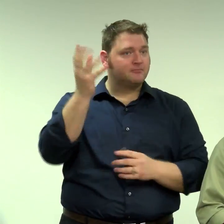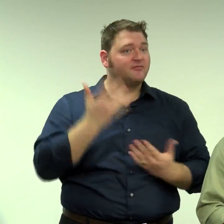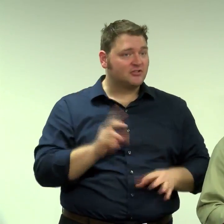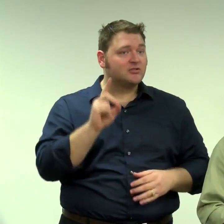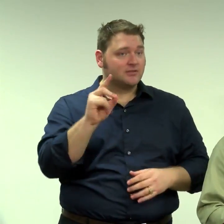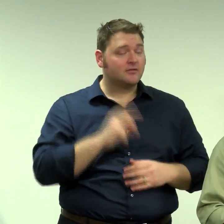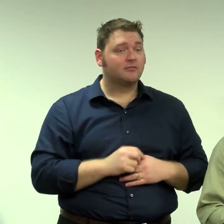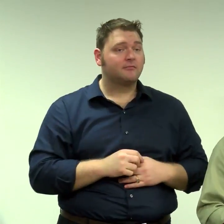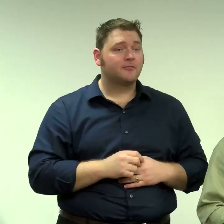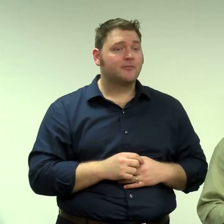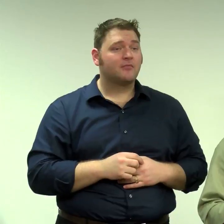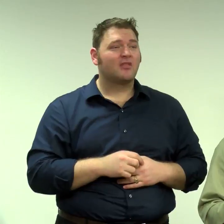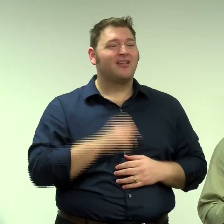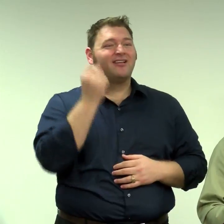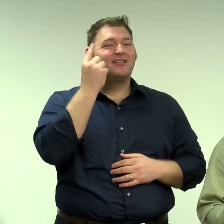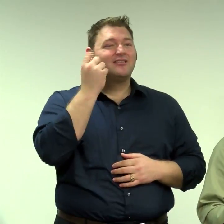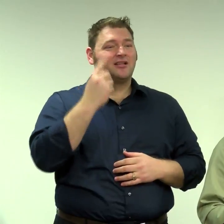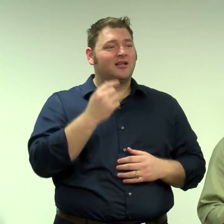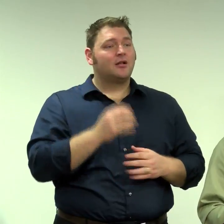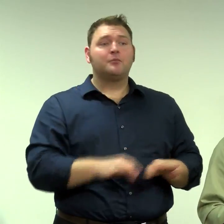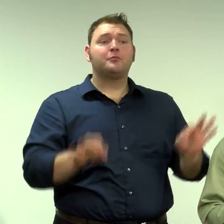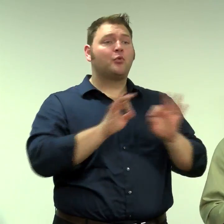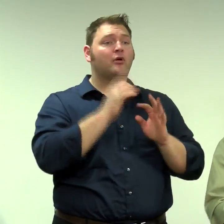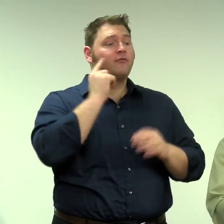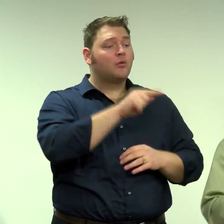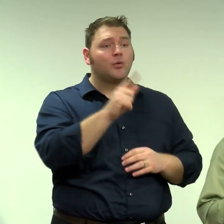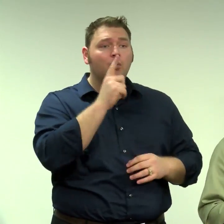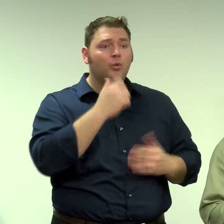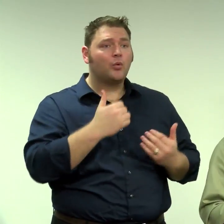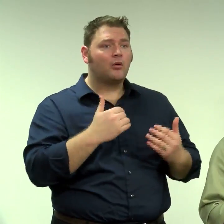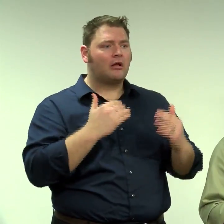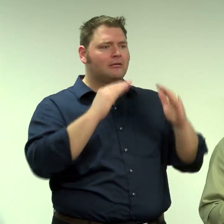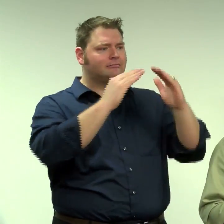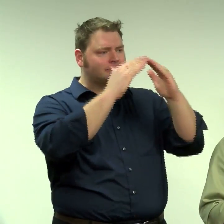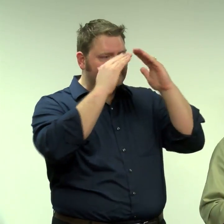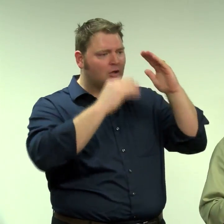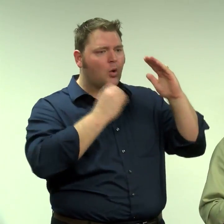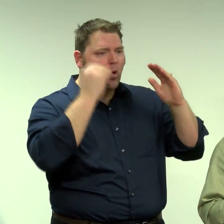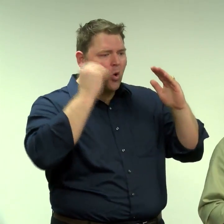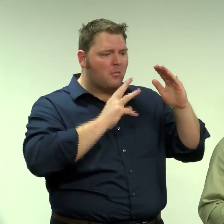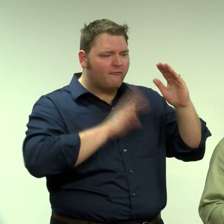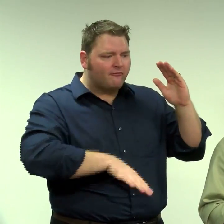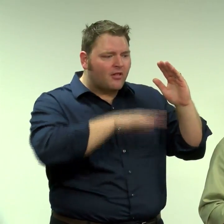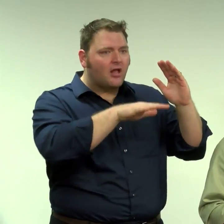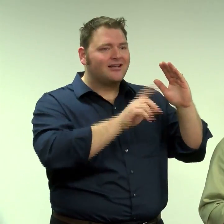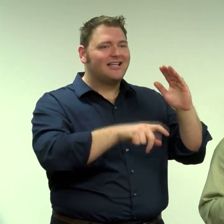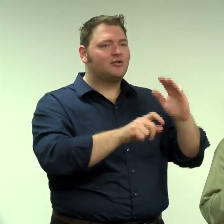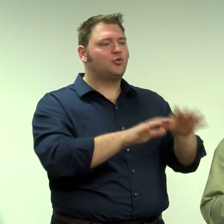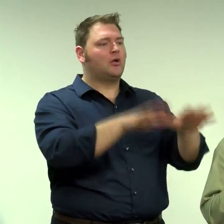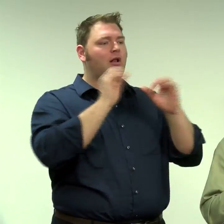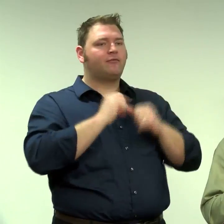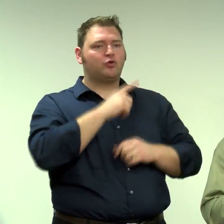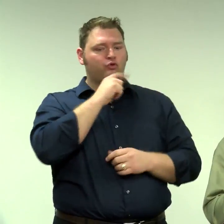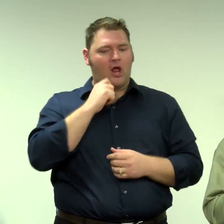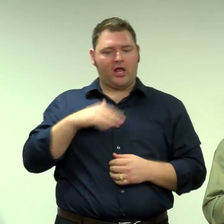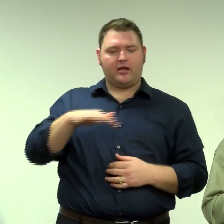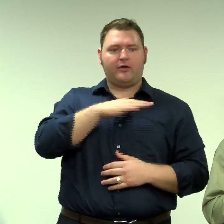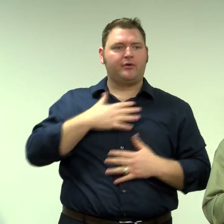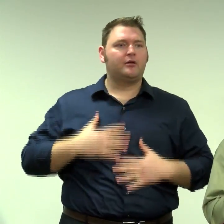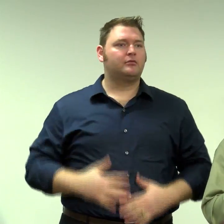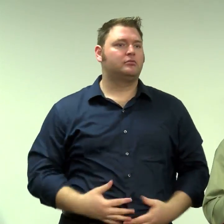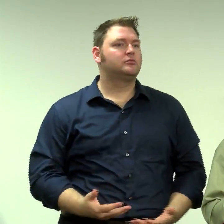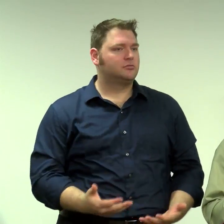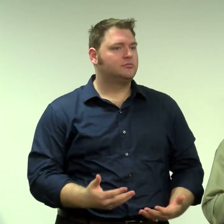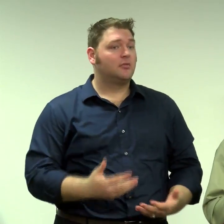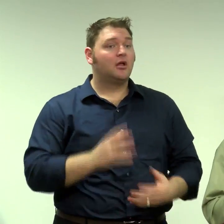who are in homes or in water, okay, they want to come out of the elements and they want a dry environment. Number one, we're going to